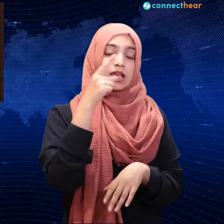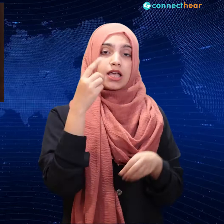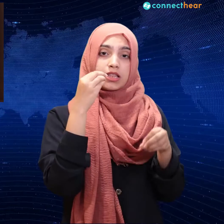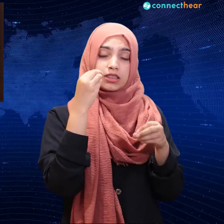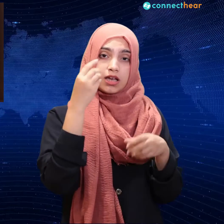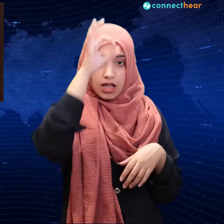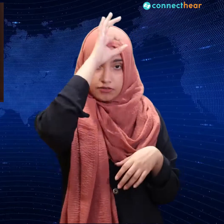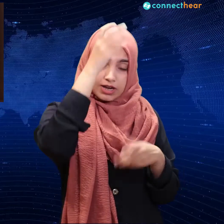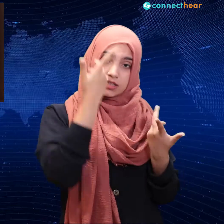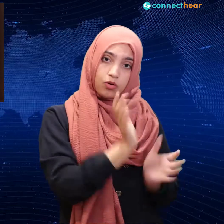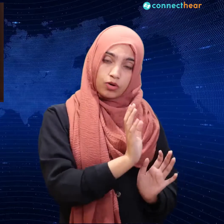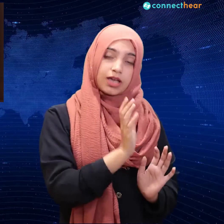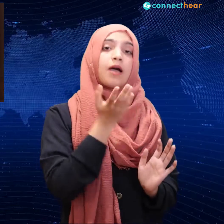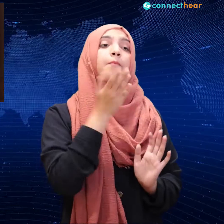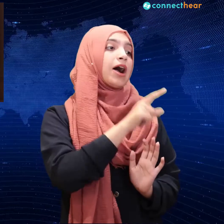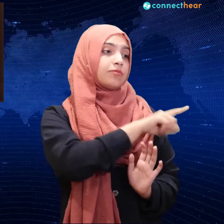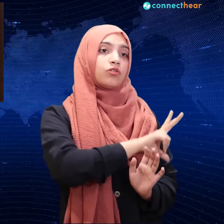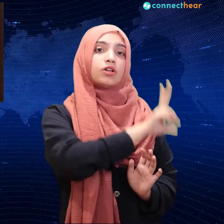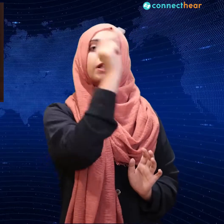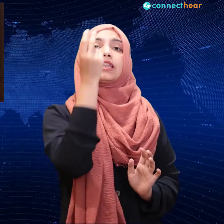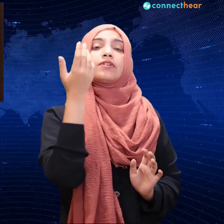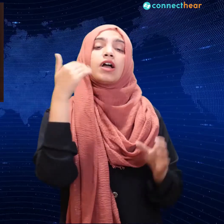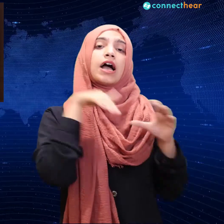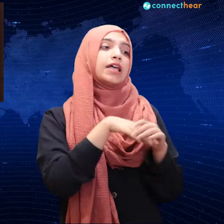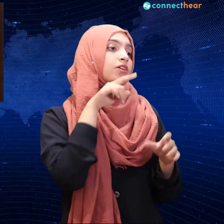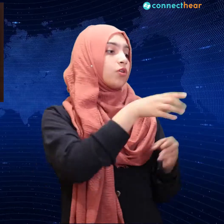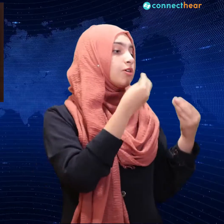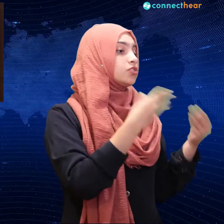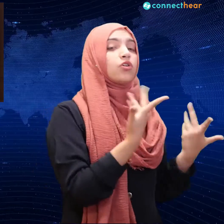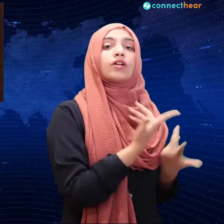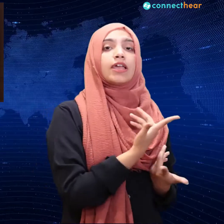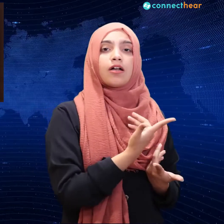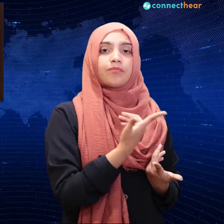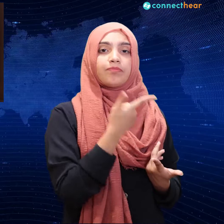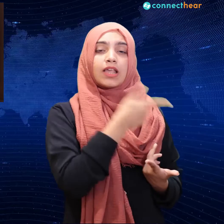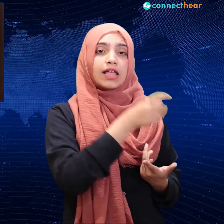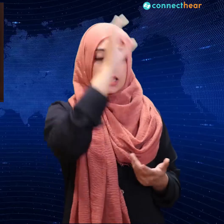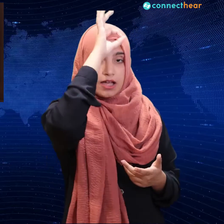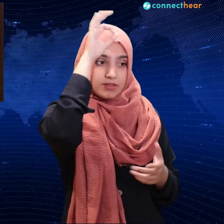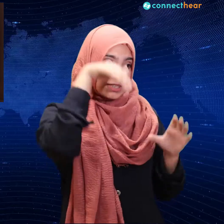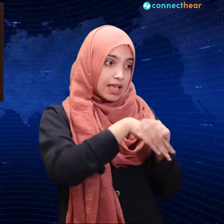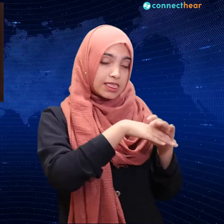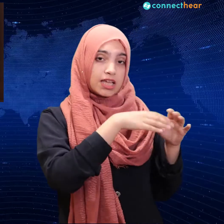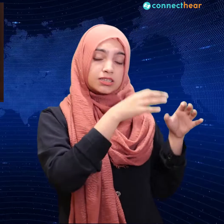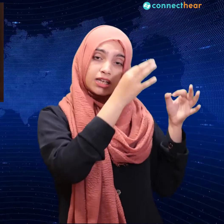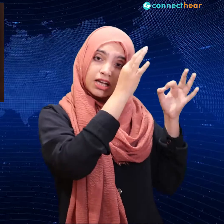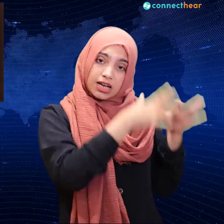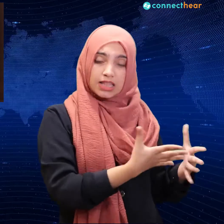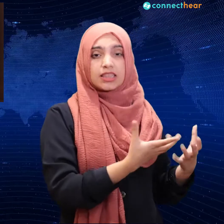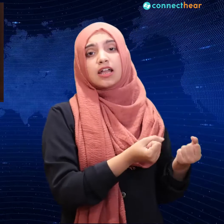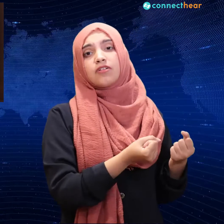and compare to what the situation is right now when the US has departed from Afghanistan. When the Soviets left